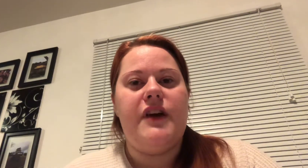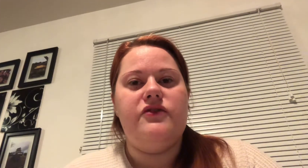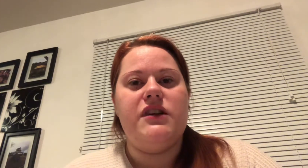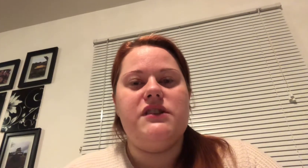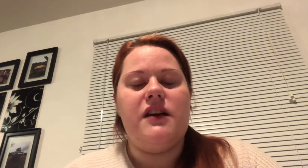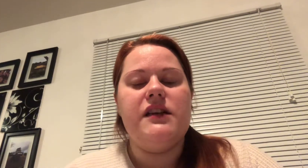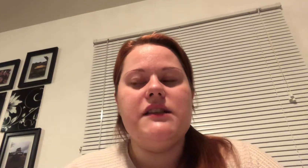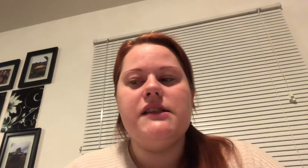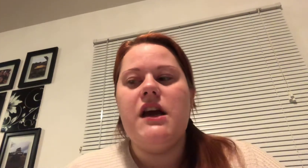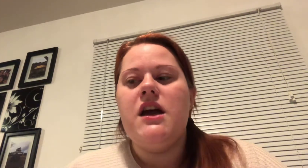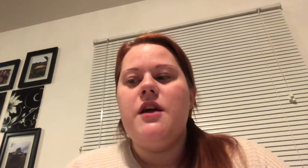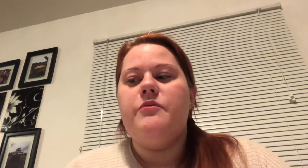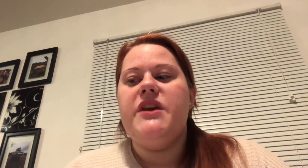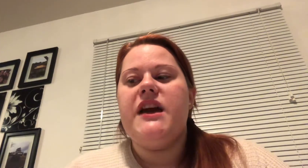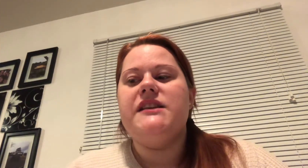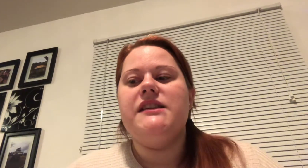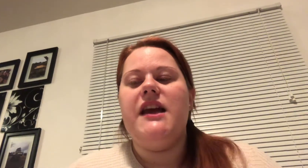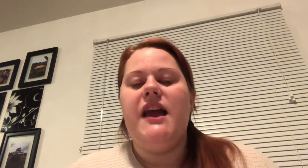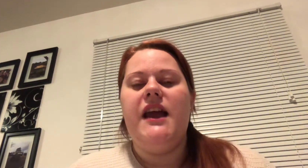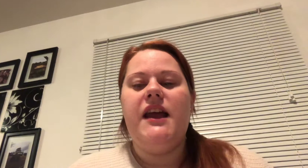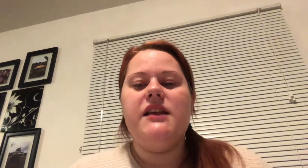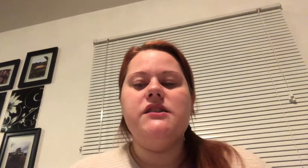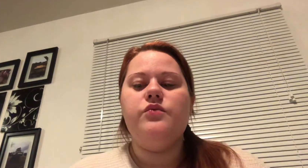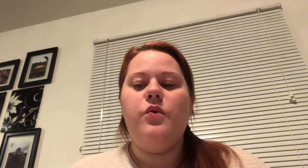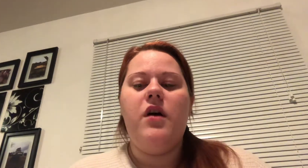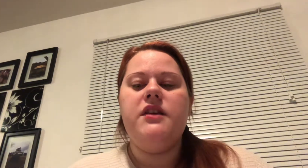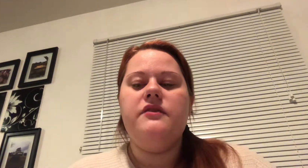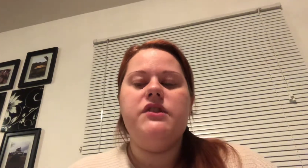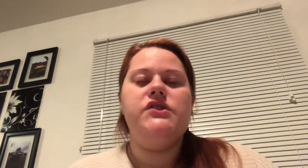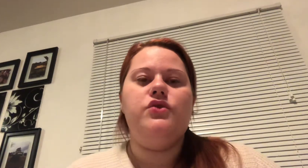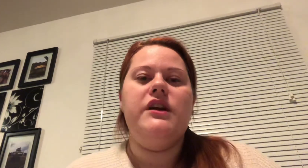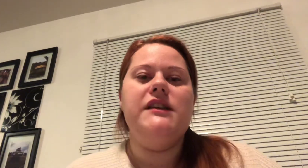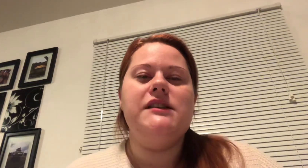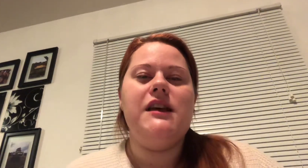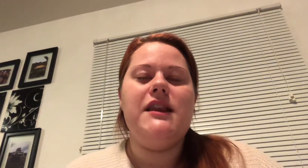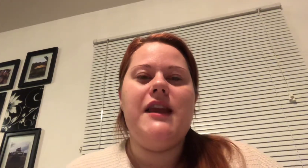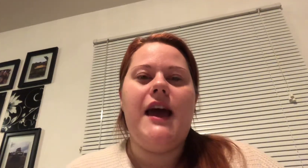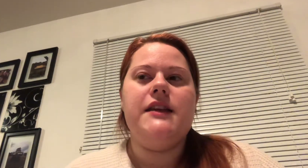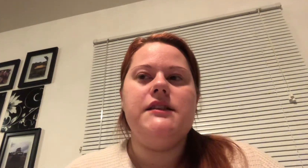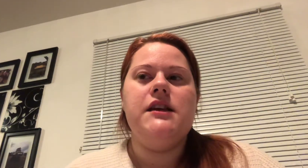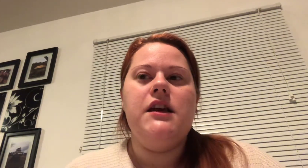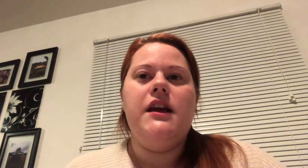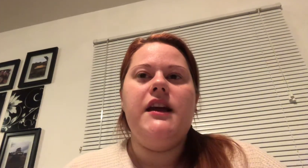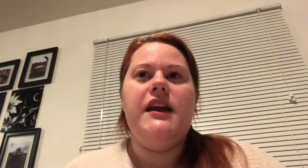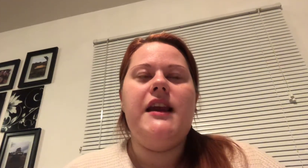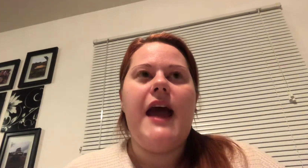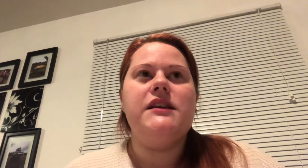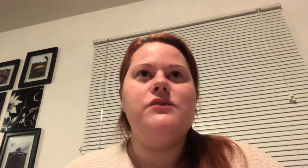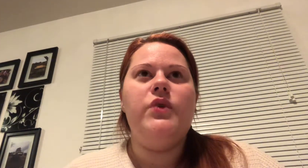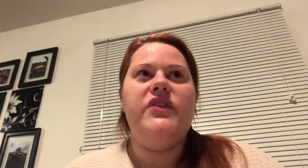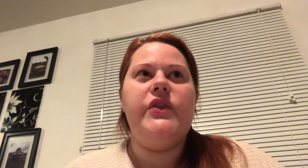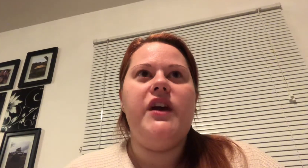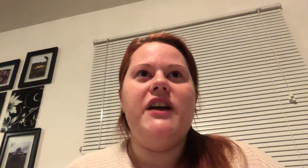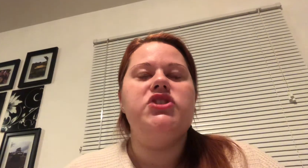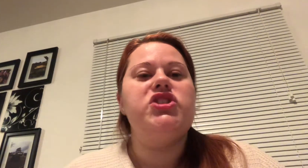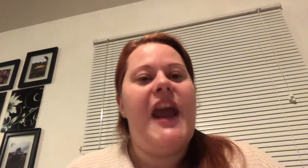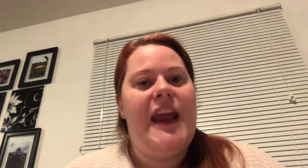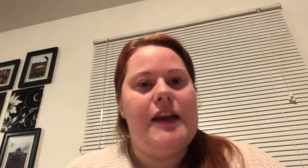Frederick Douglass because it is one of the stories that connects with a